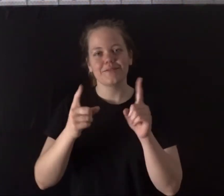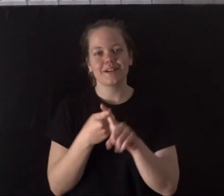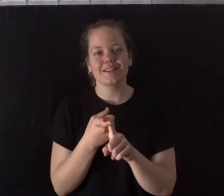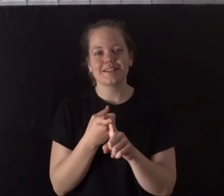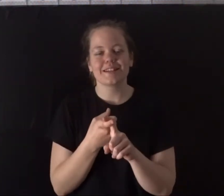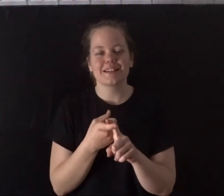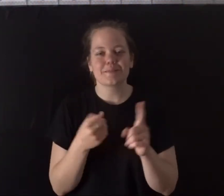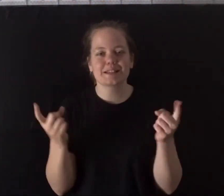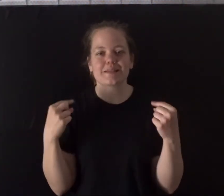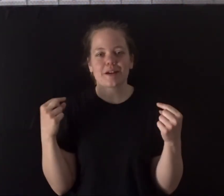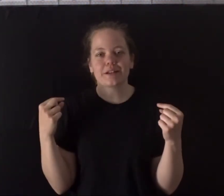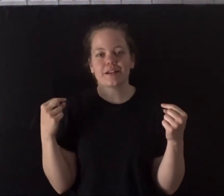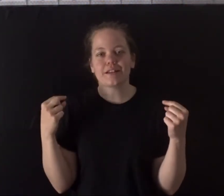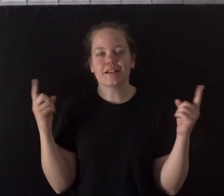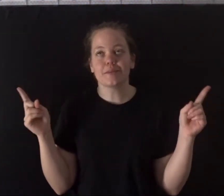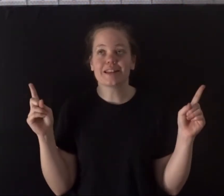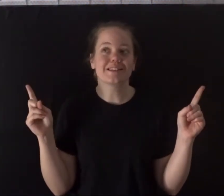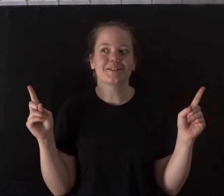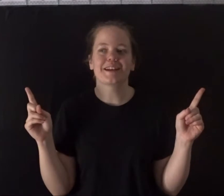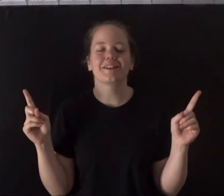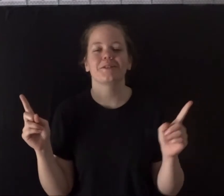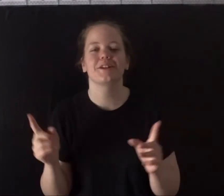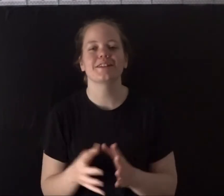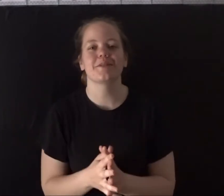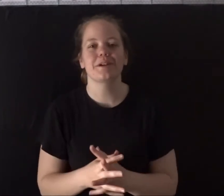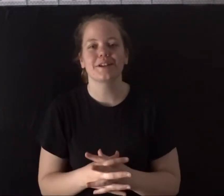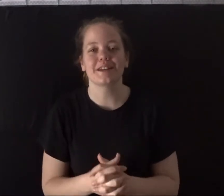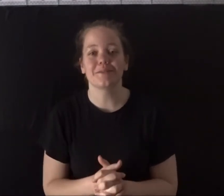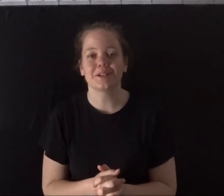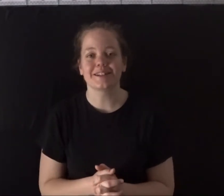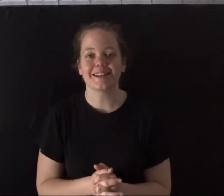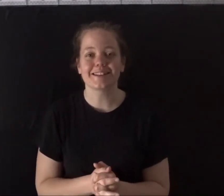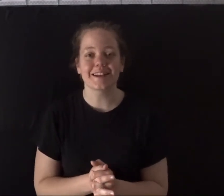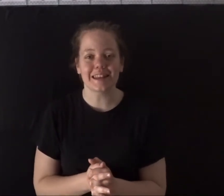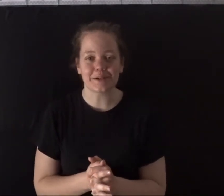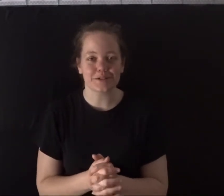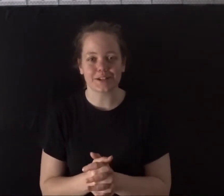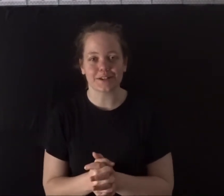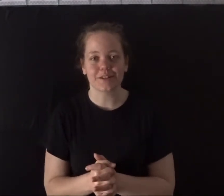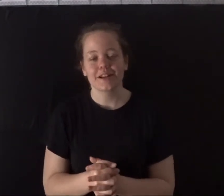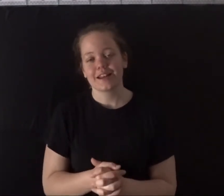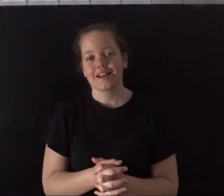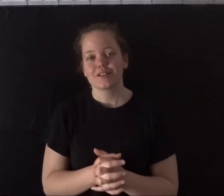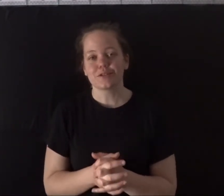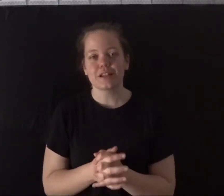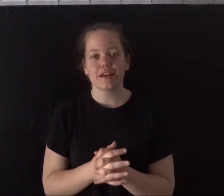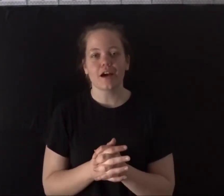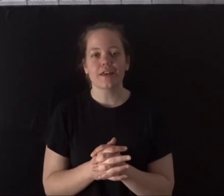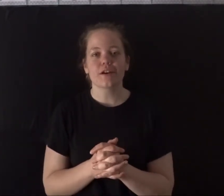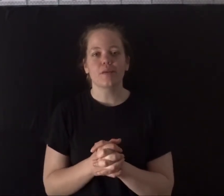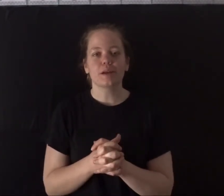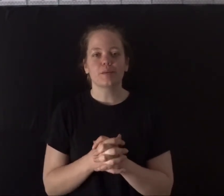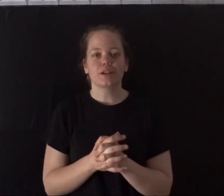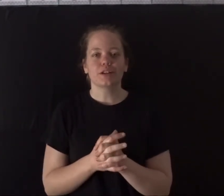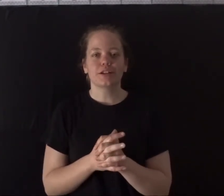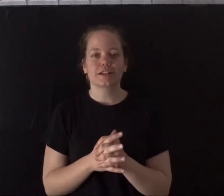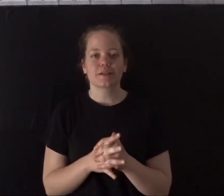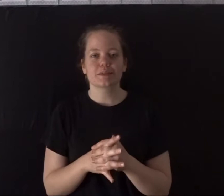Hi friends, it is Mrs. Mount here in the Limitless Learning headquarters, and we are here for today's sign language video. So today I thought we would learn some